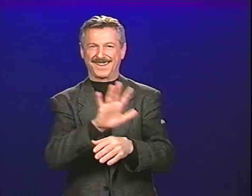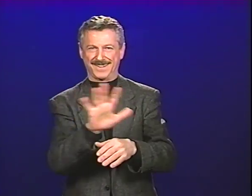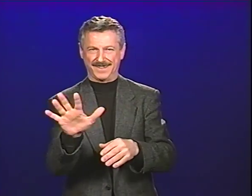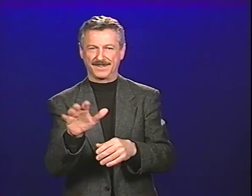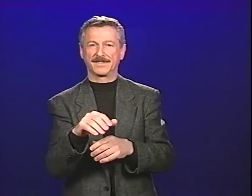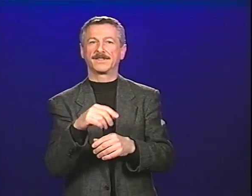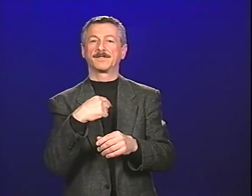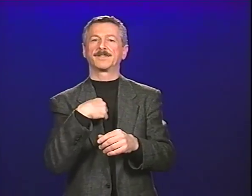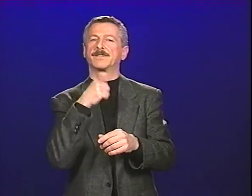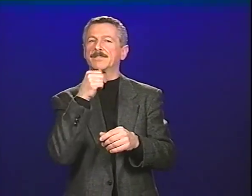sentences.